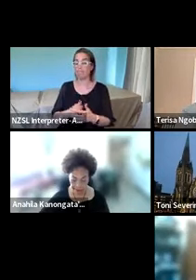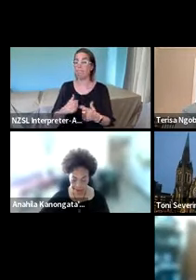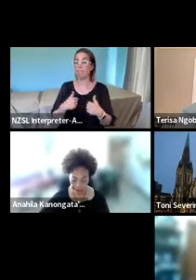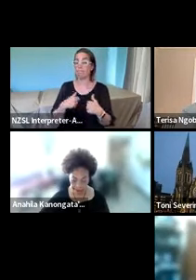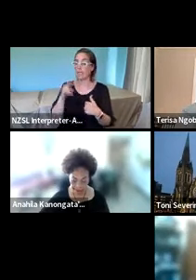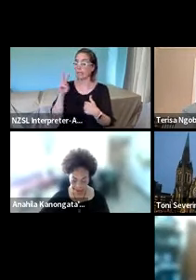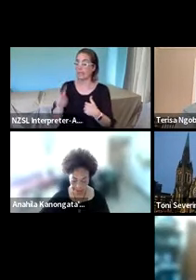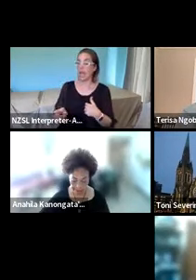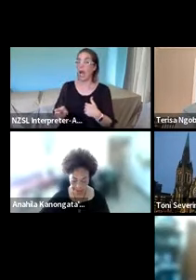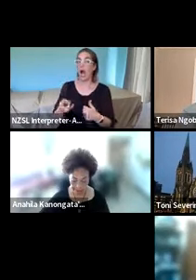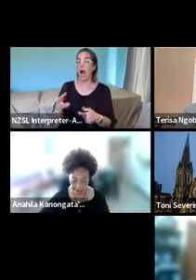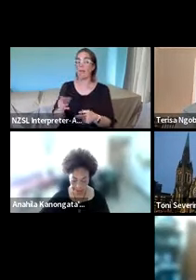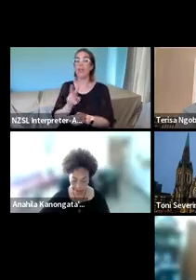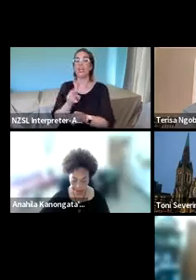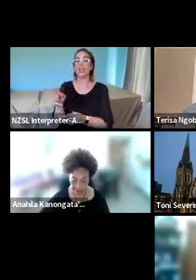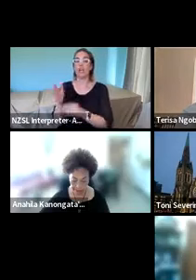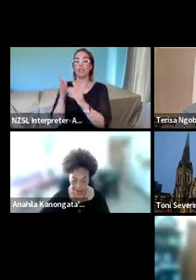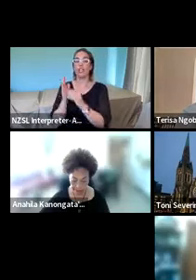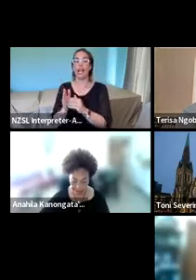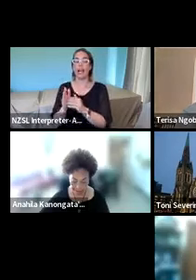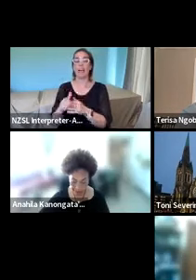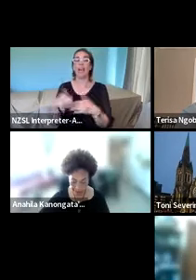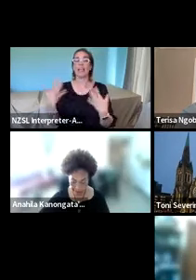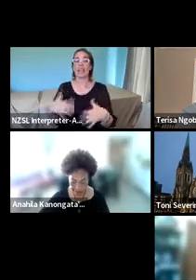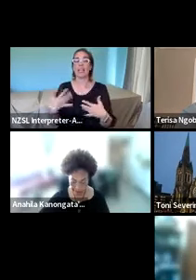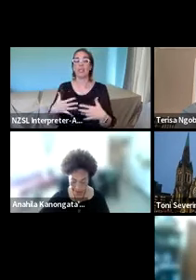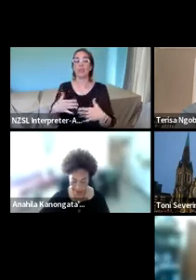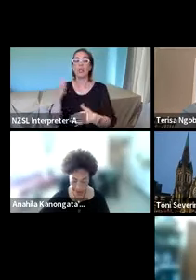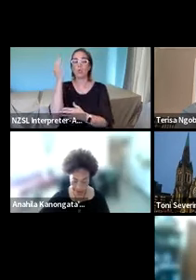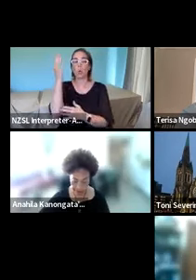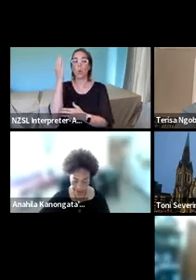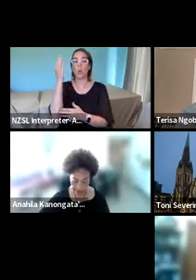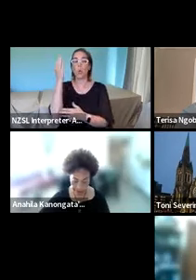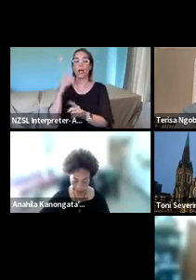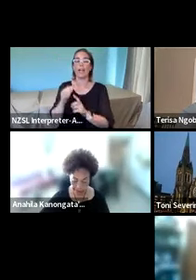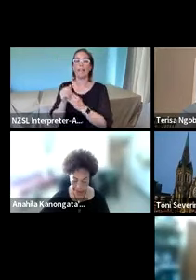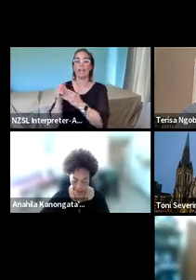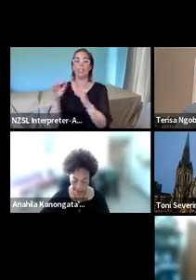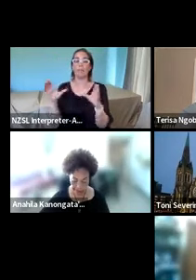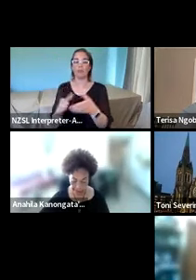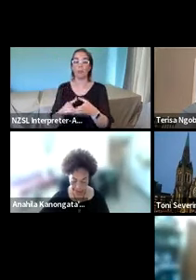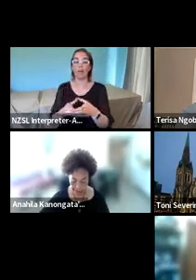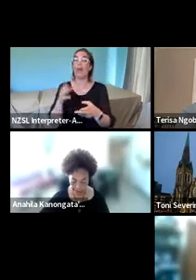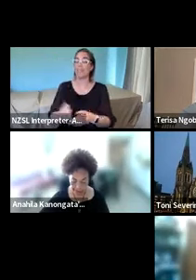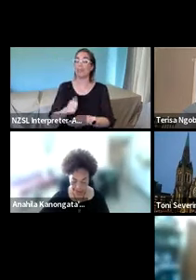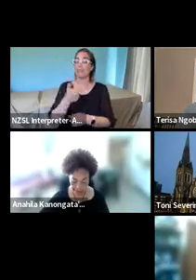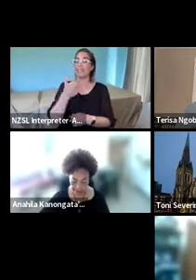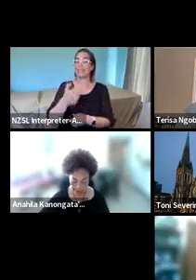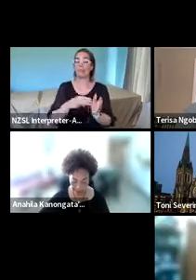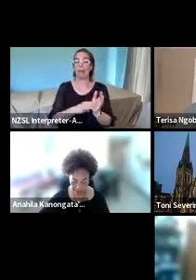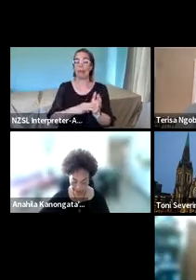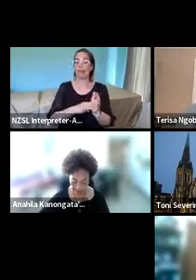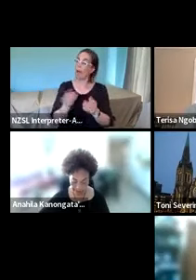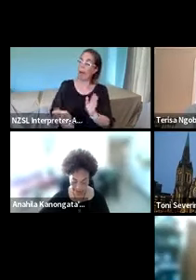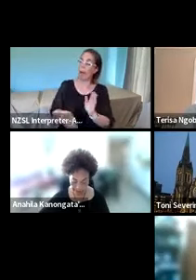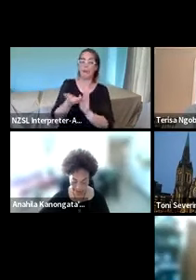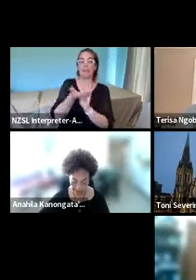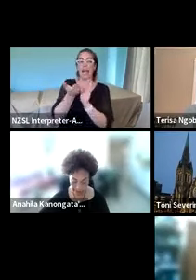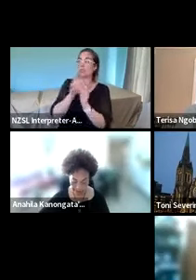Regional Schools Leadership Group, and we have to do a 6-monthly update to the minister, and the minister then actually gives us updates back as